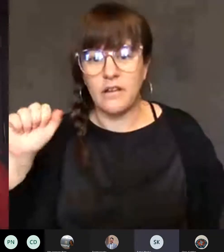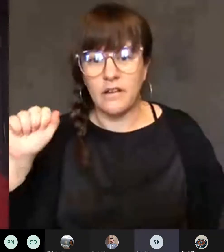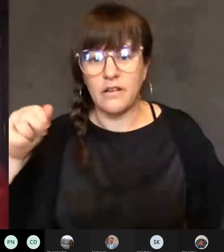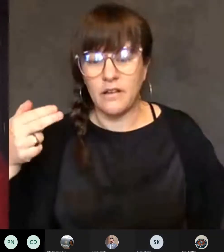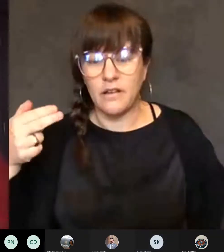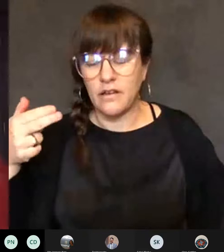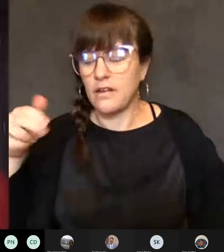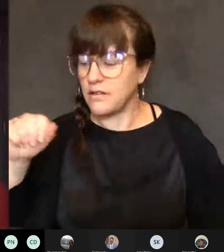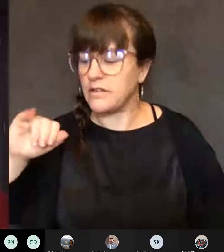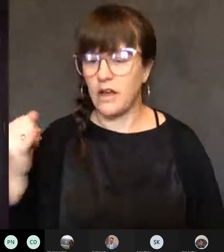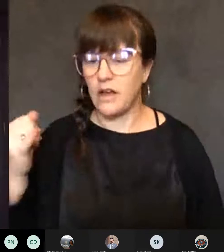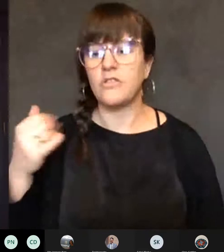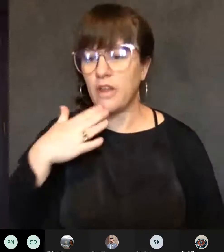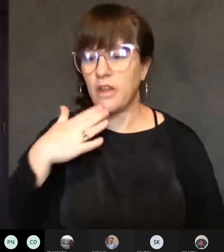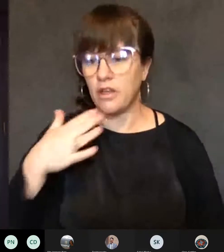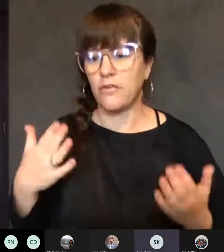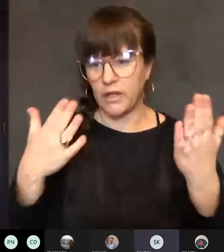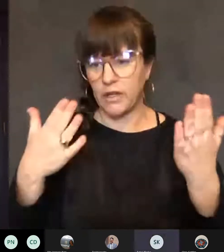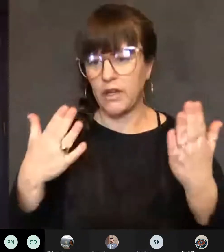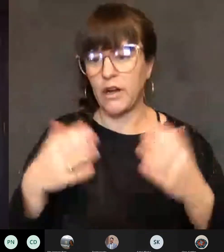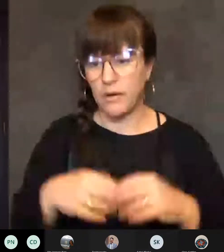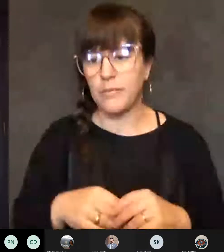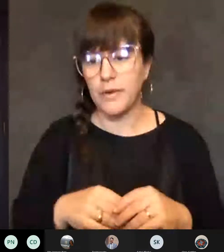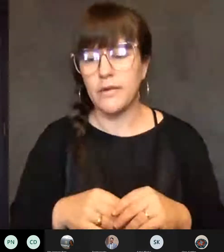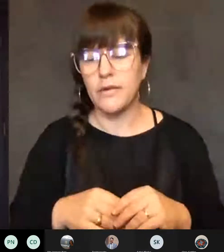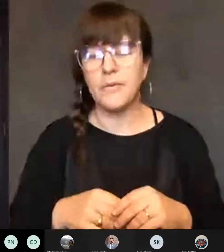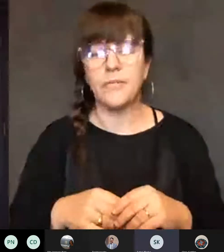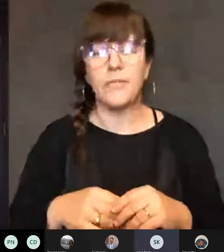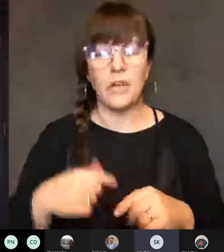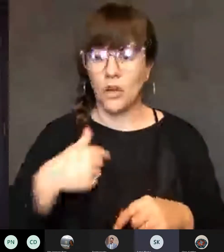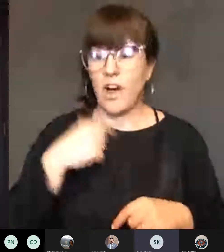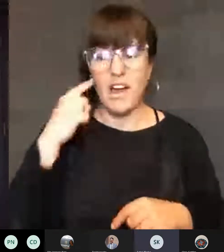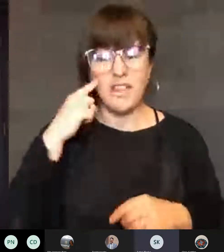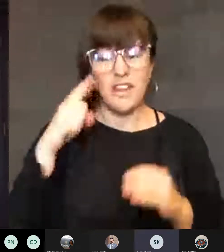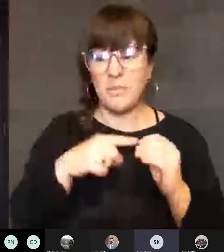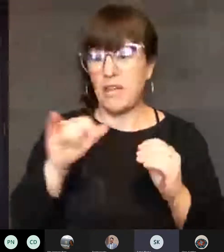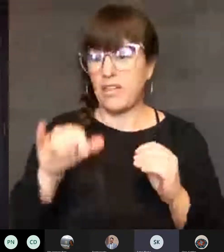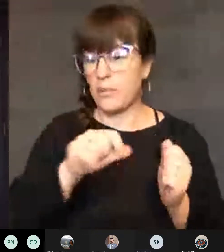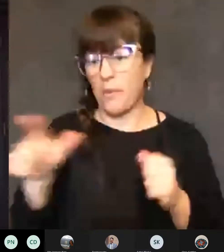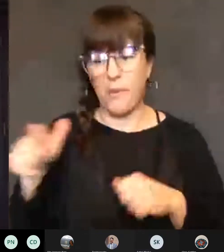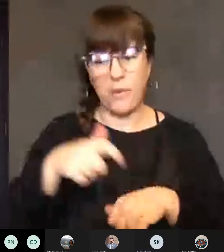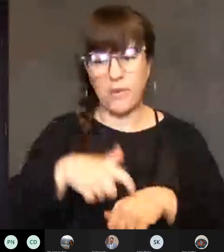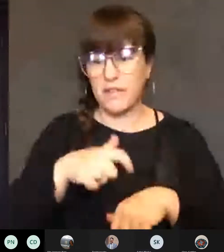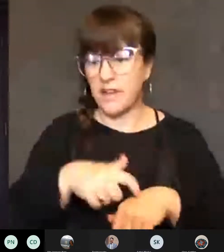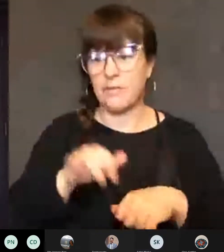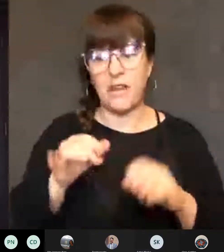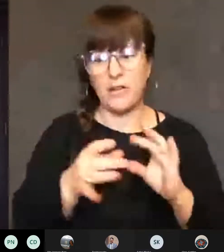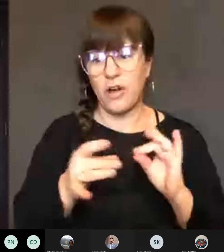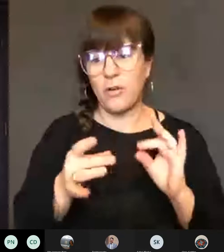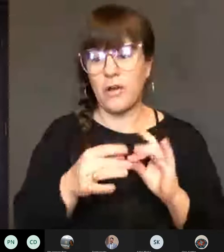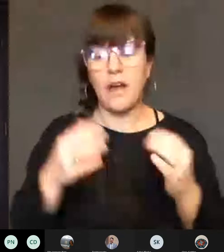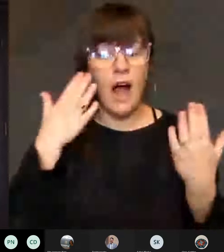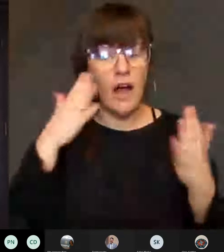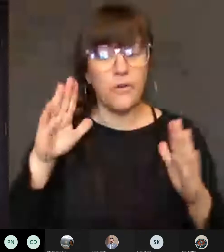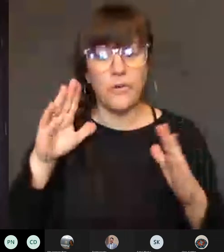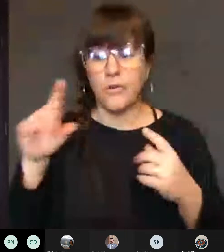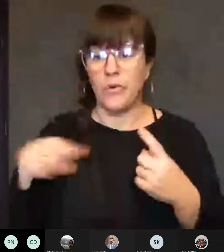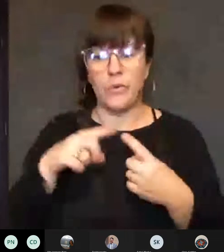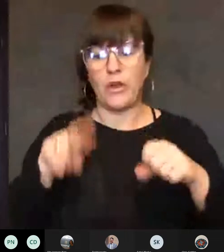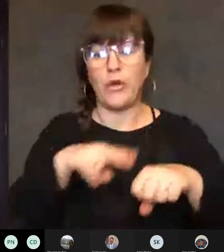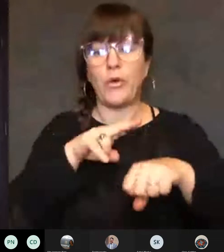we have talked about it. I think about it all the time. So I don't know when normal is going to be. And you hear